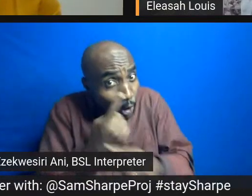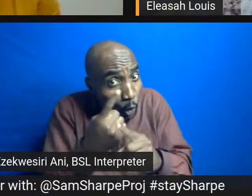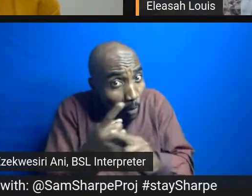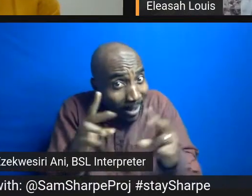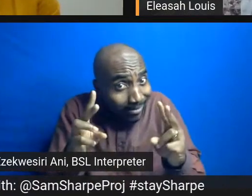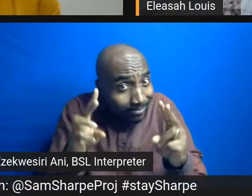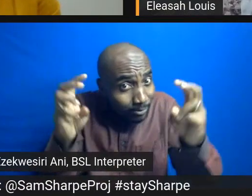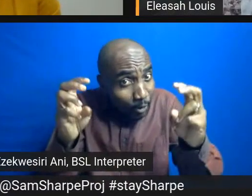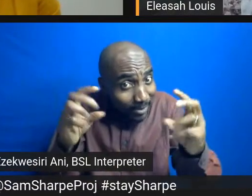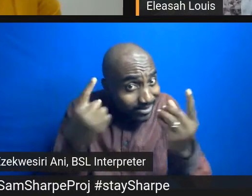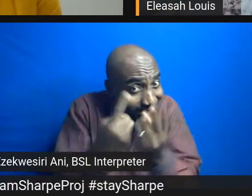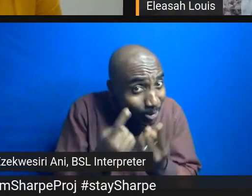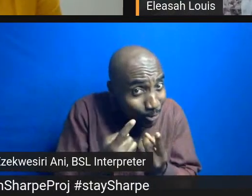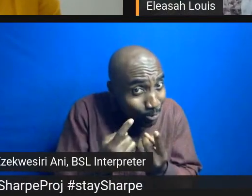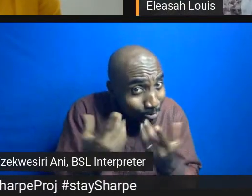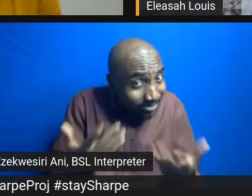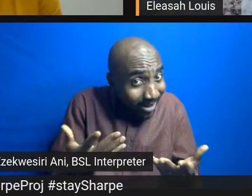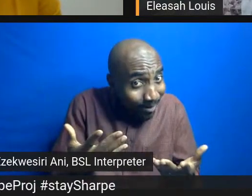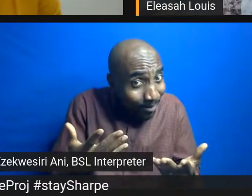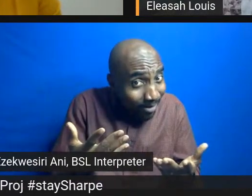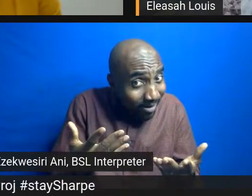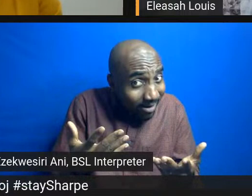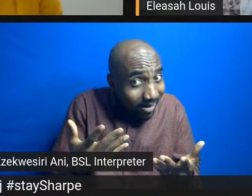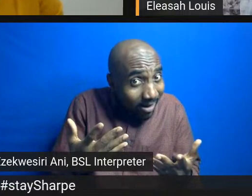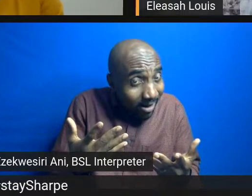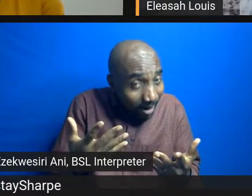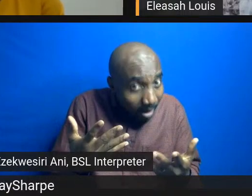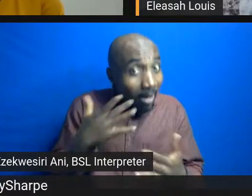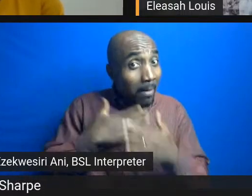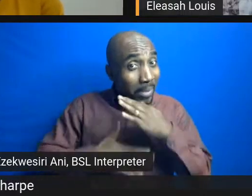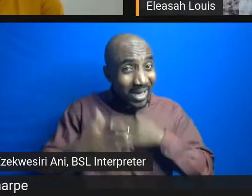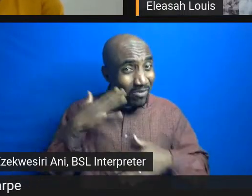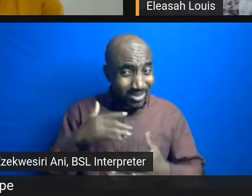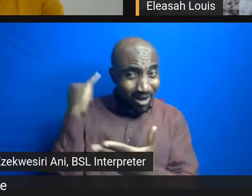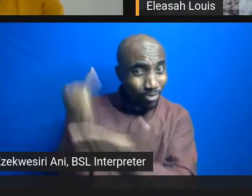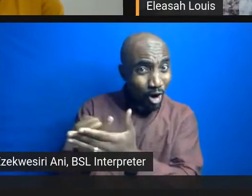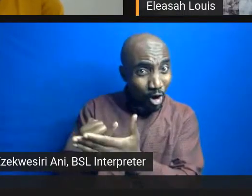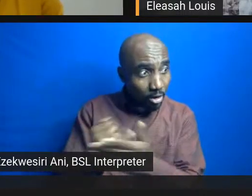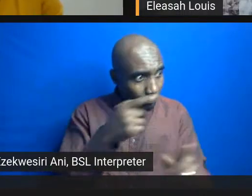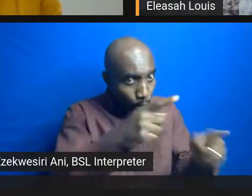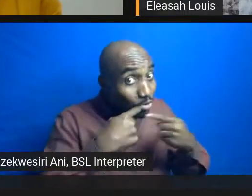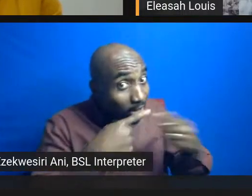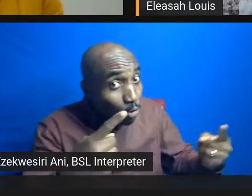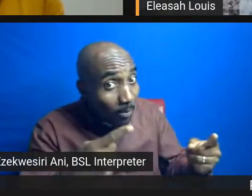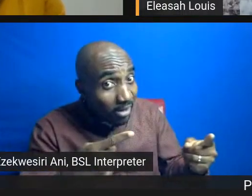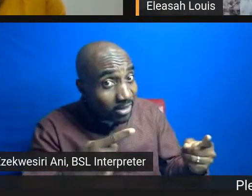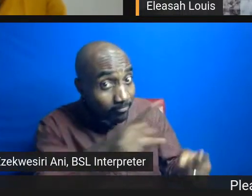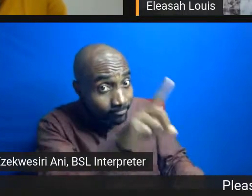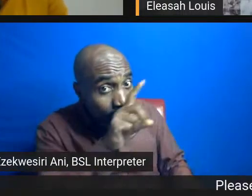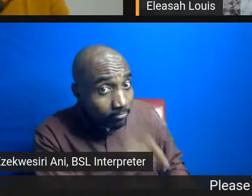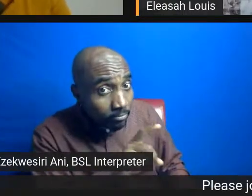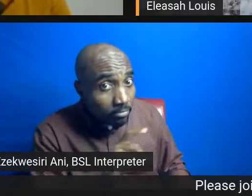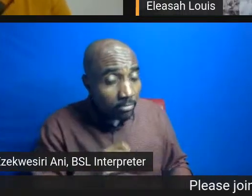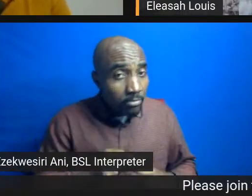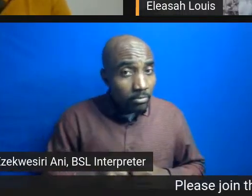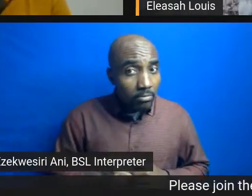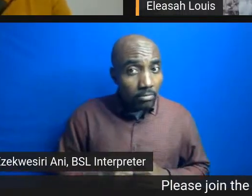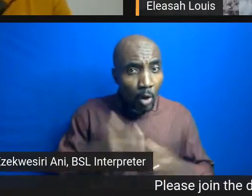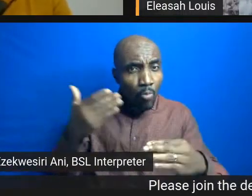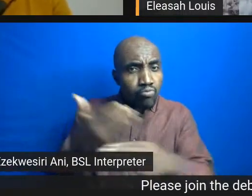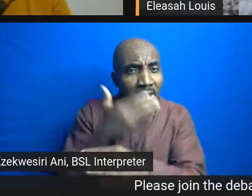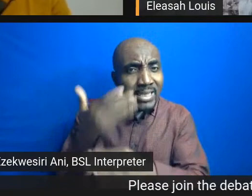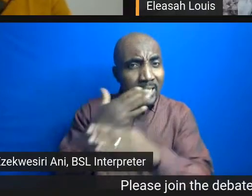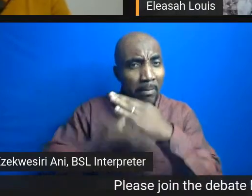talk about identify behaviors that are not right, right? Do we identify practices in